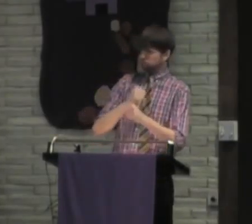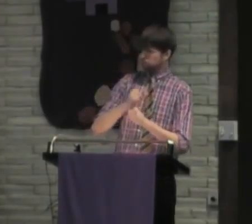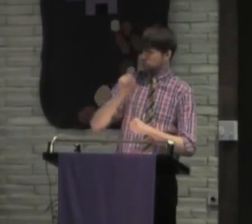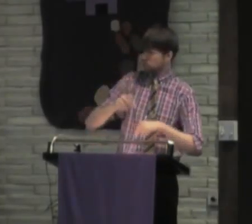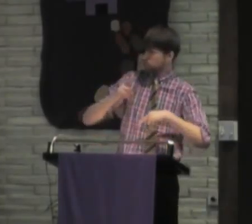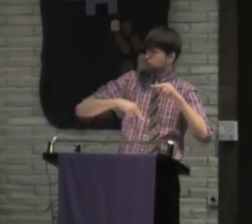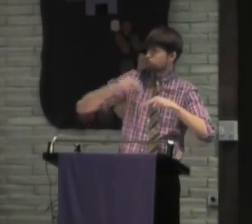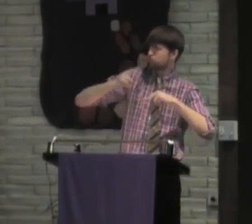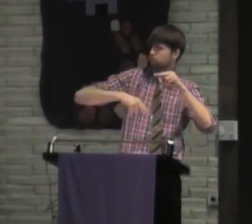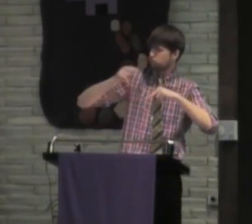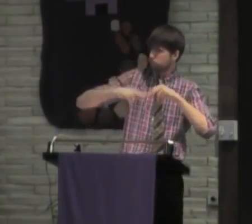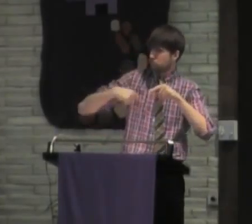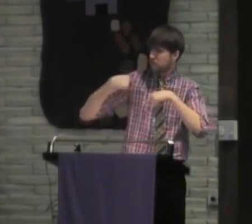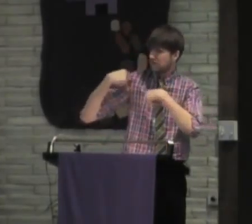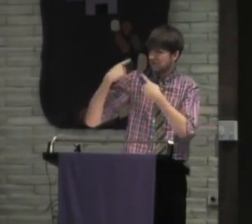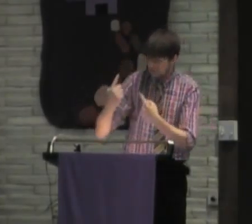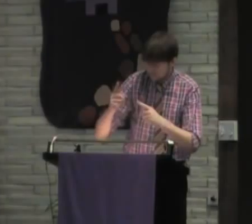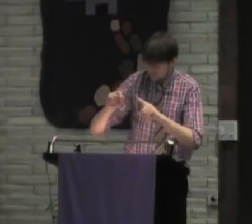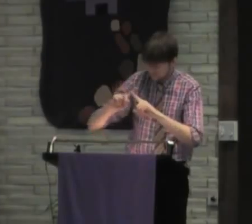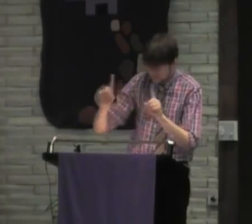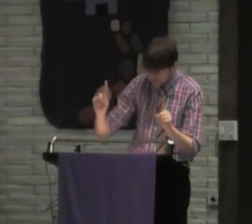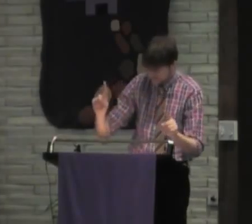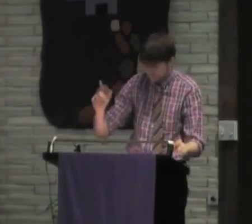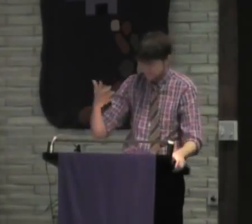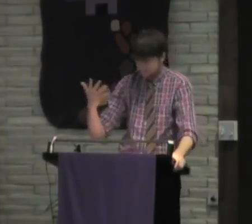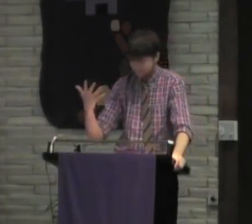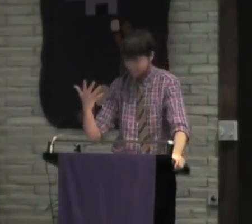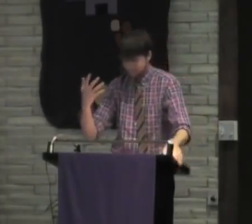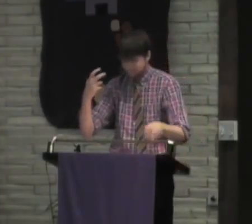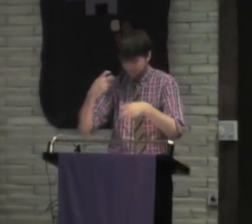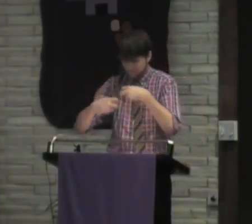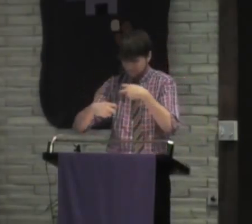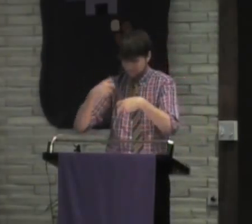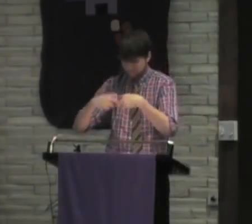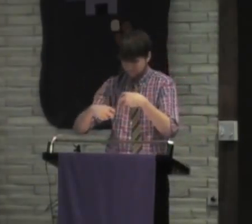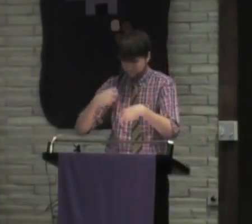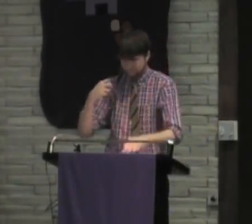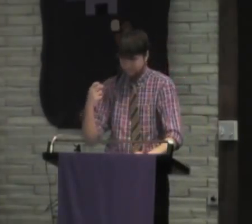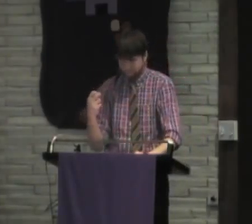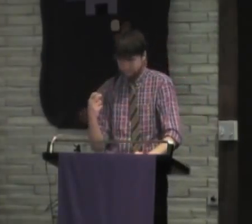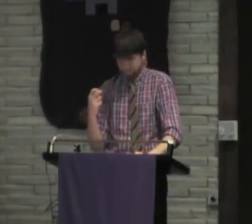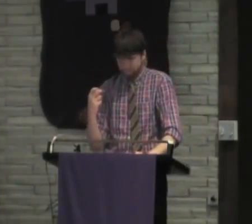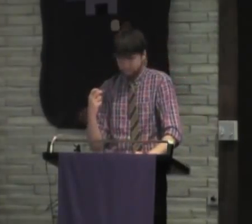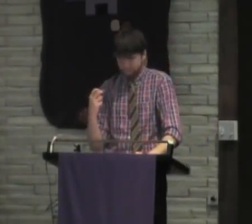written. So you'd think in 15 years they'd have a lot built up, but they had some problems.